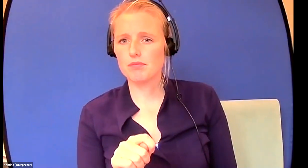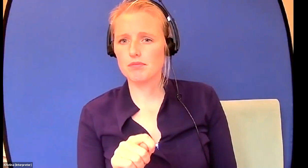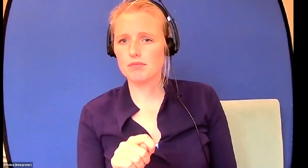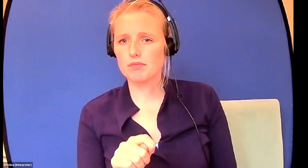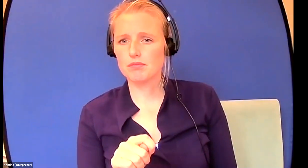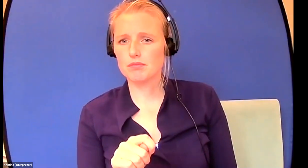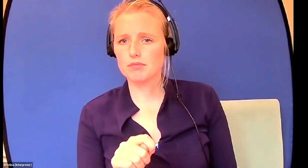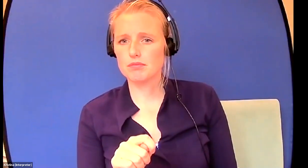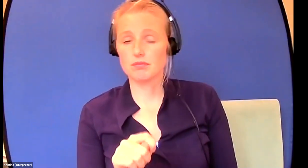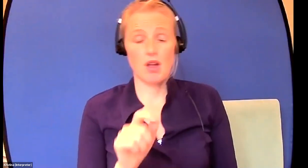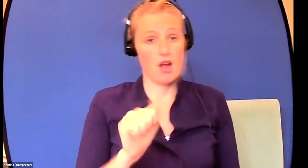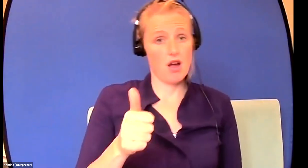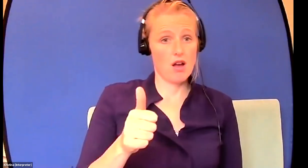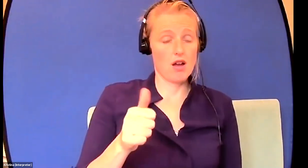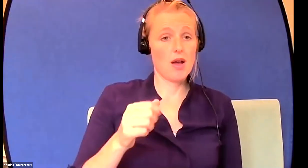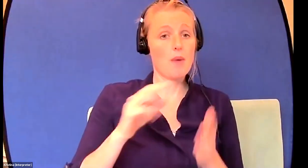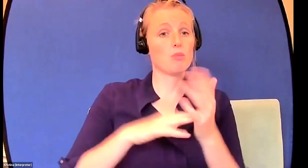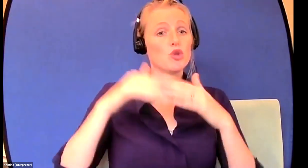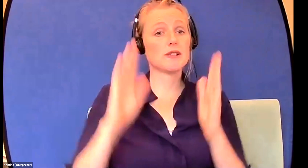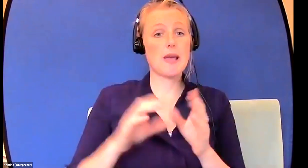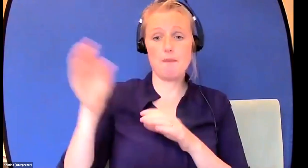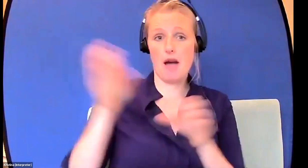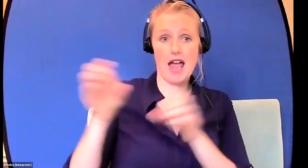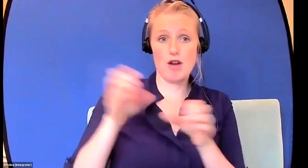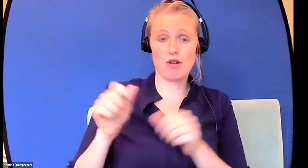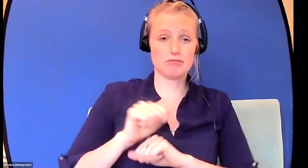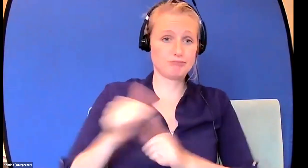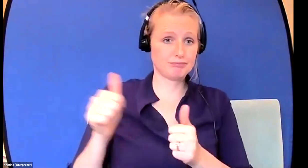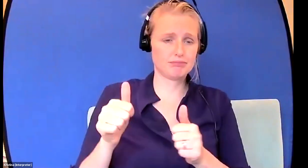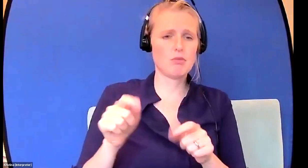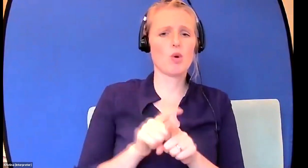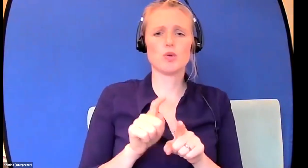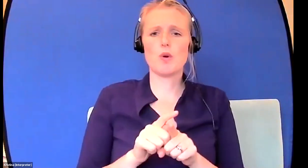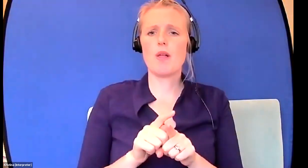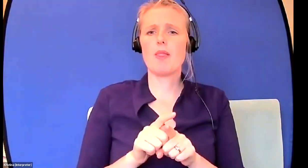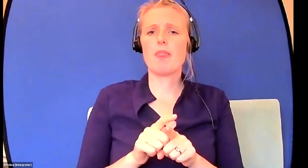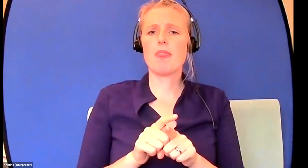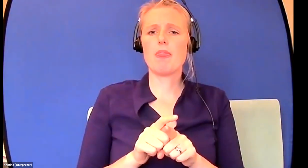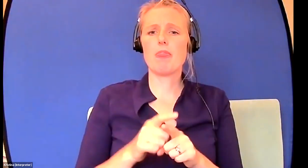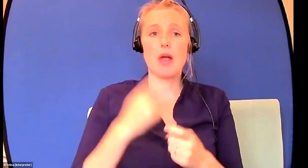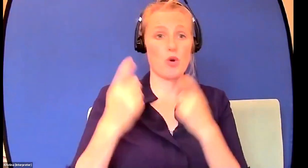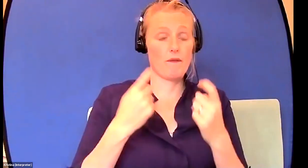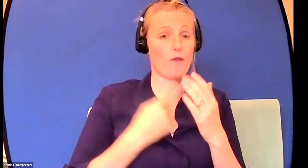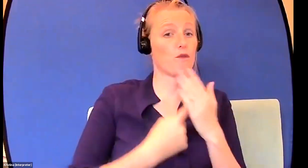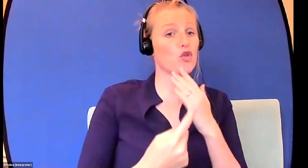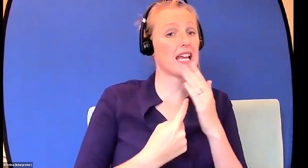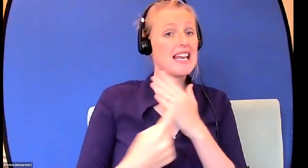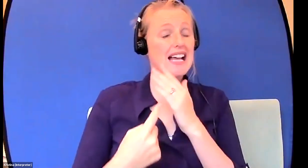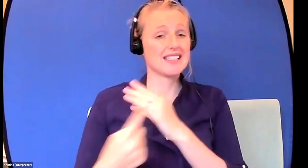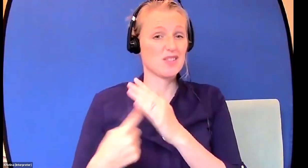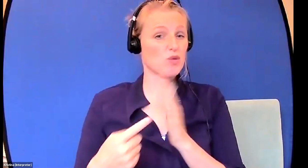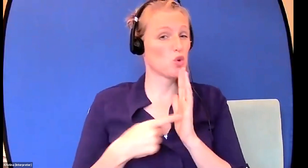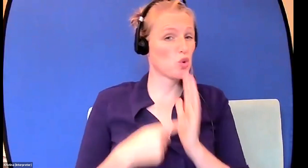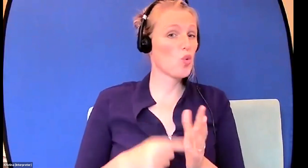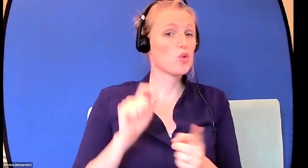hiring, the fact that they are looking for freelancers, as I pointed out, only reinforces the